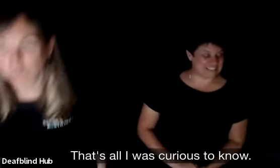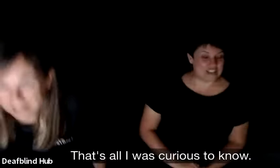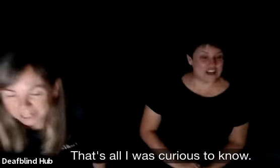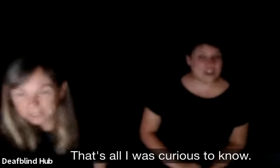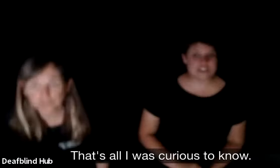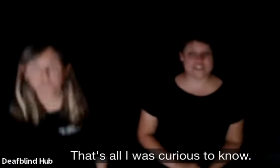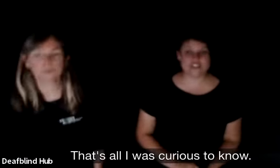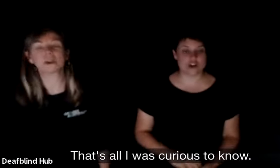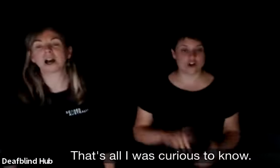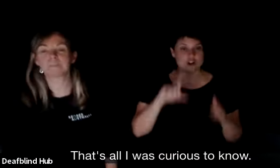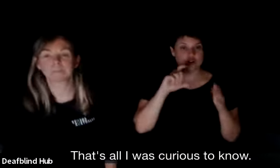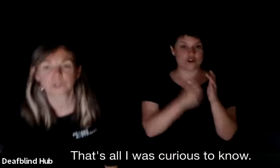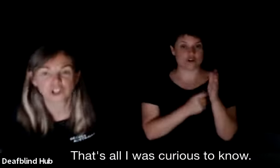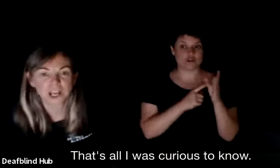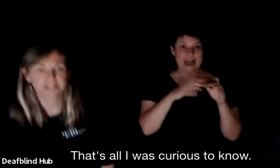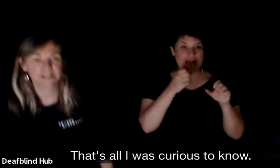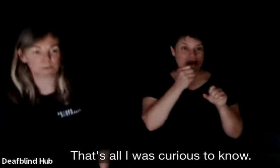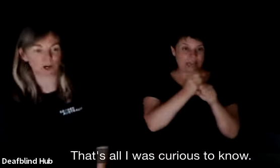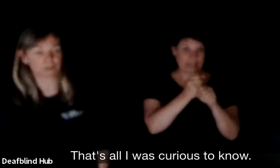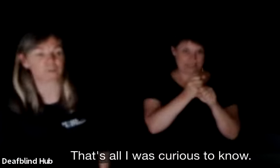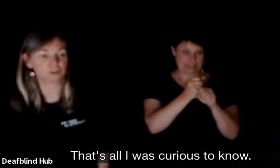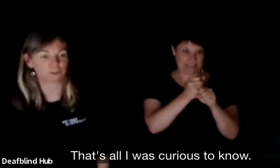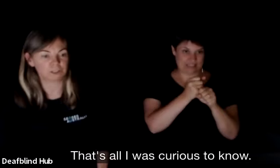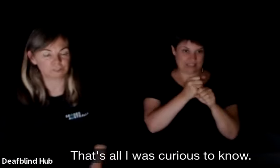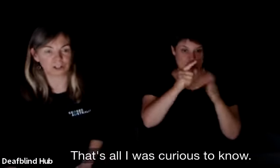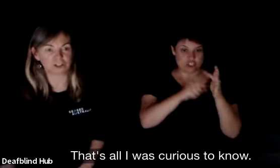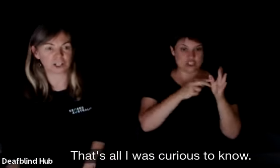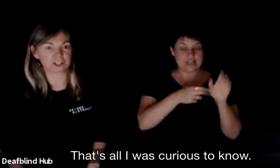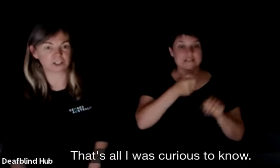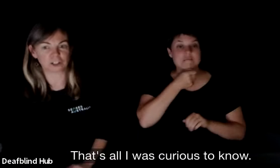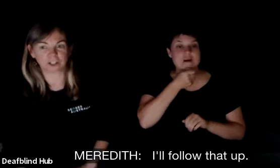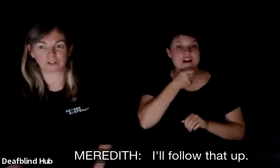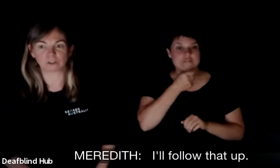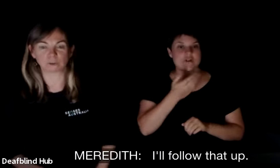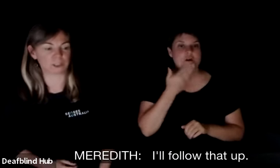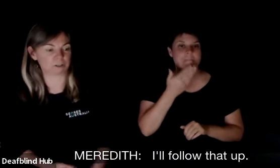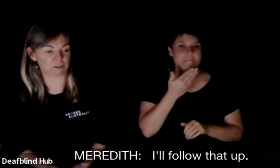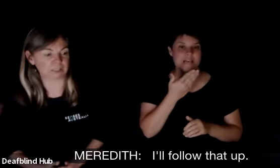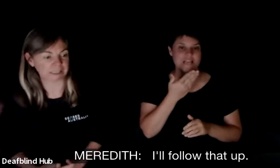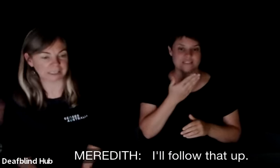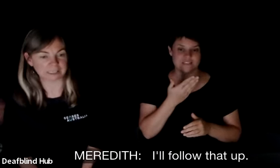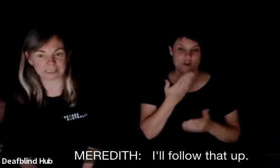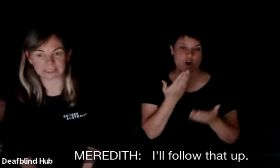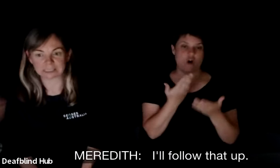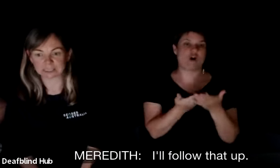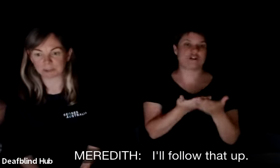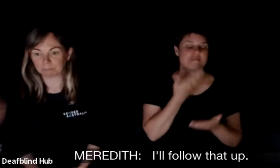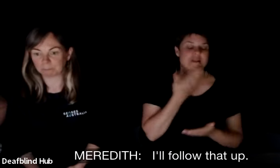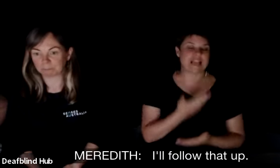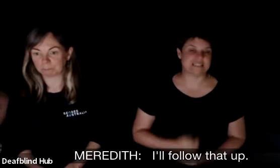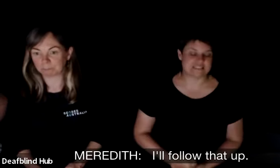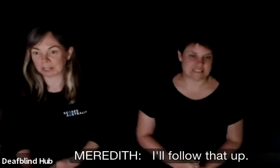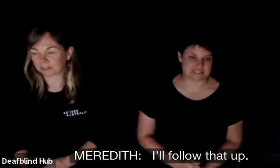So Craig, can you put Jan's microphone on? Invite Jan to share her audio.